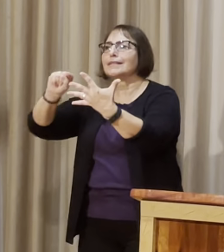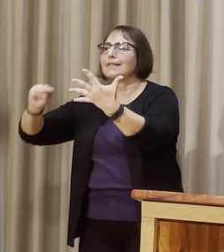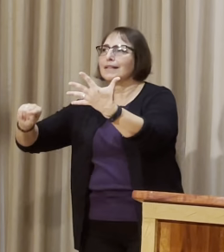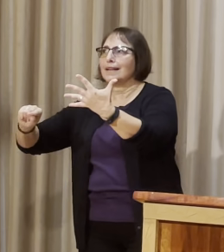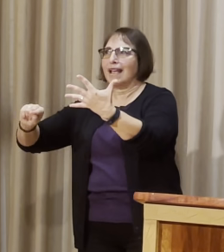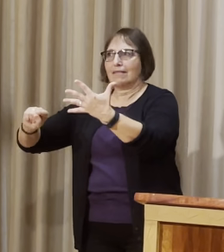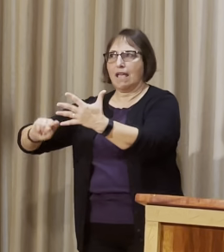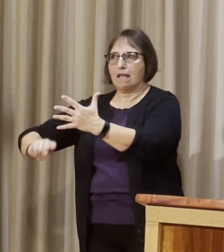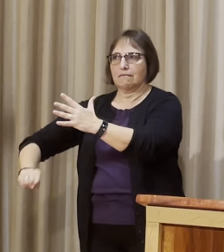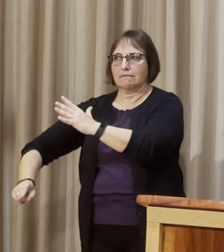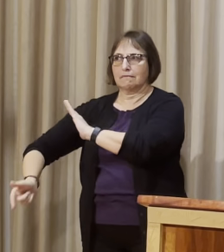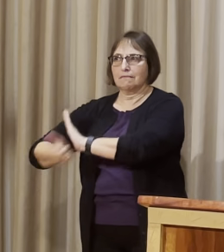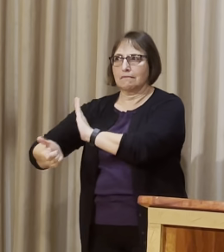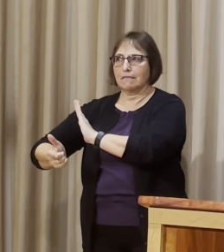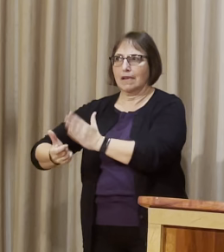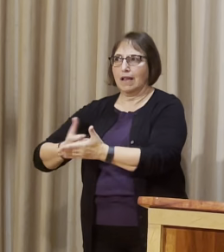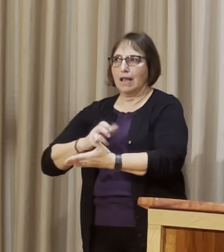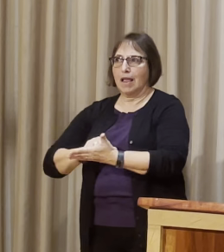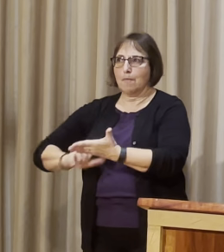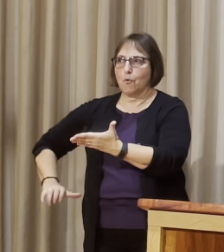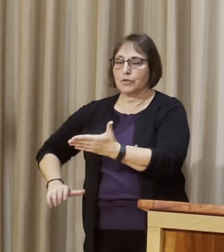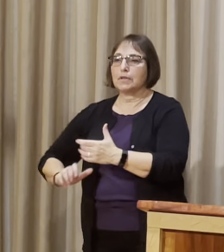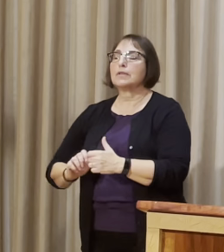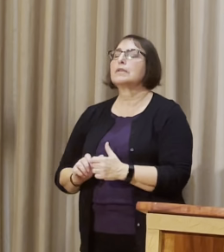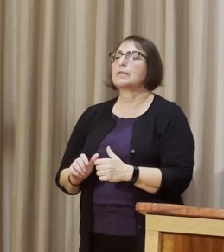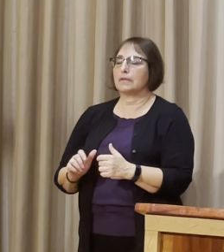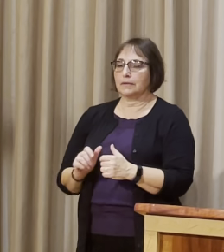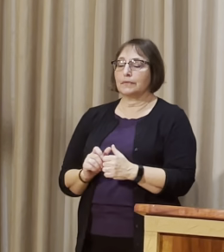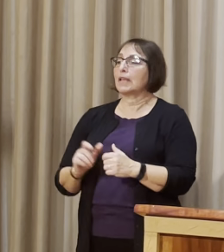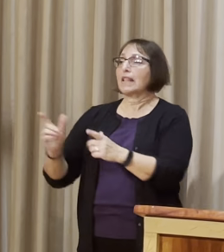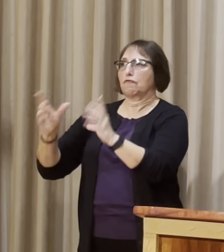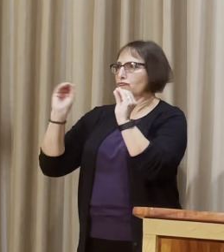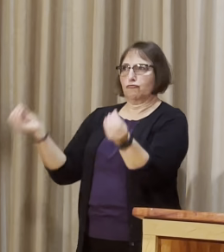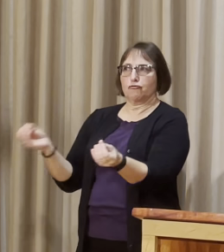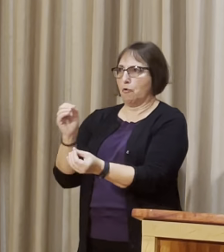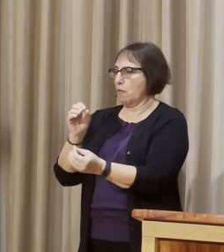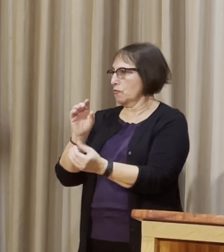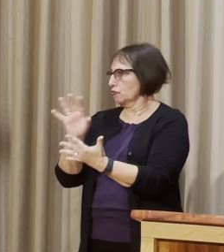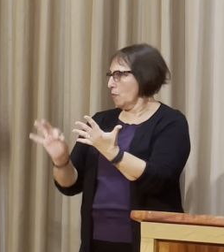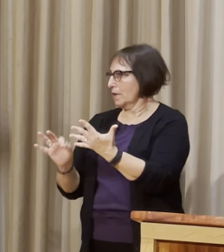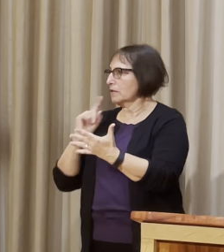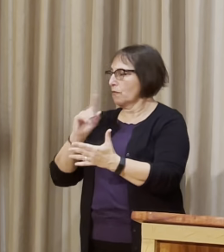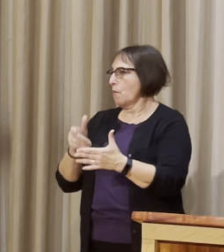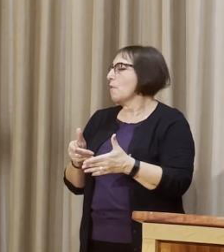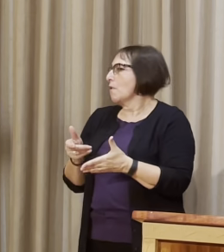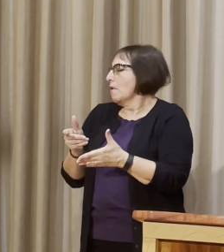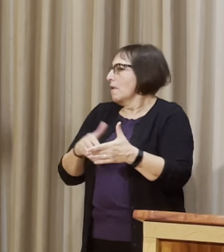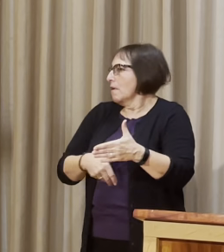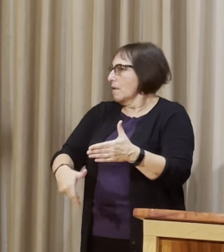residents chose Hawaii for advice and care for their reproductive choices. Hawaii values